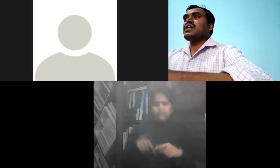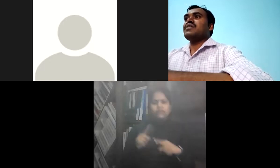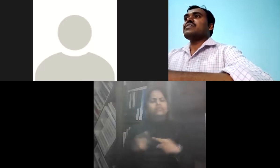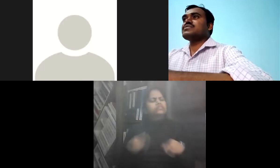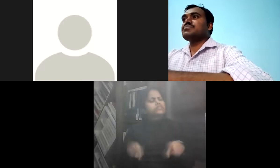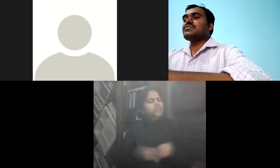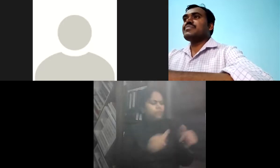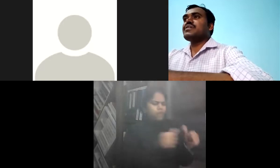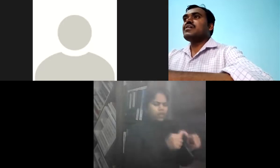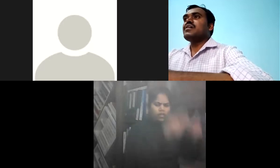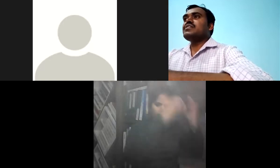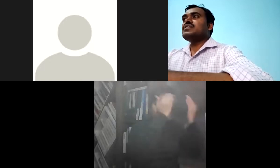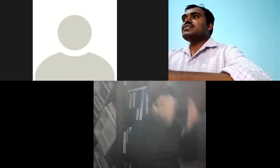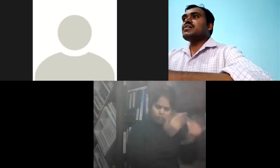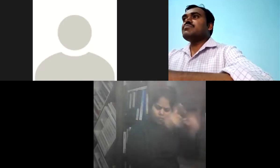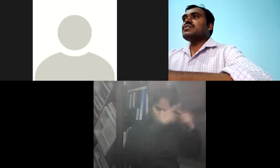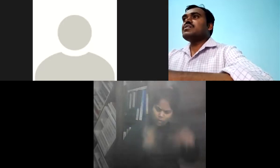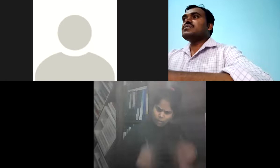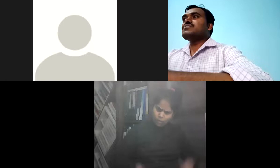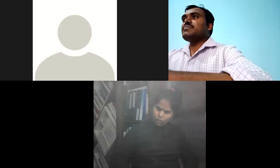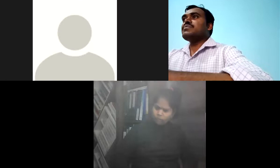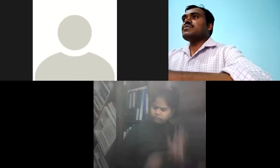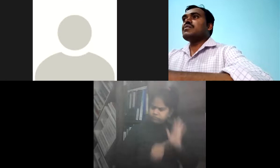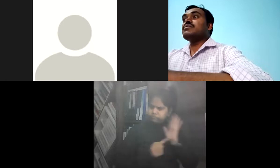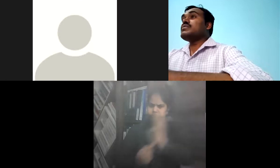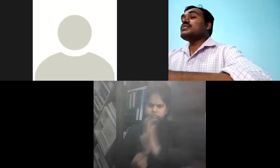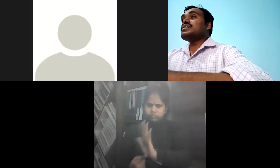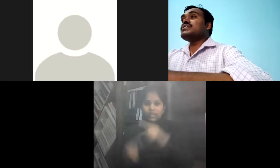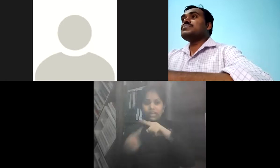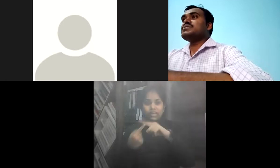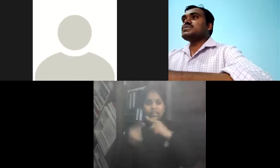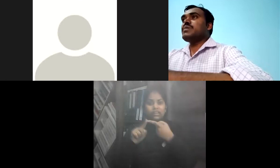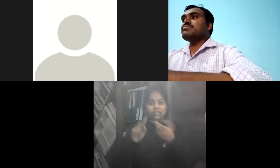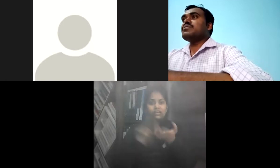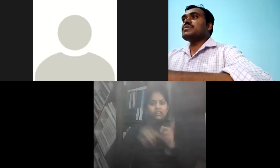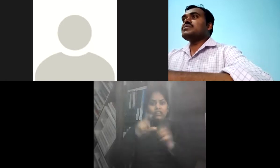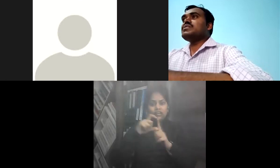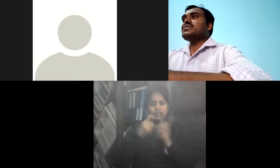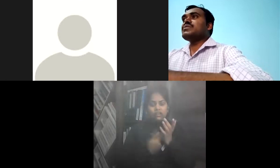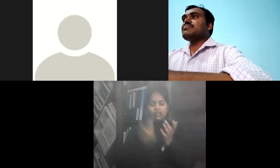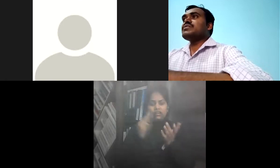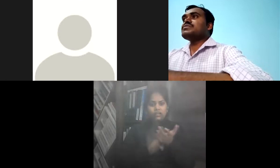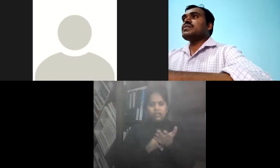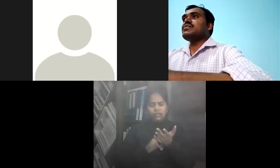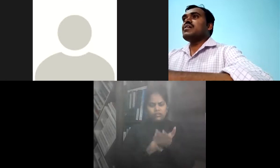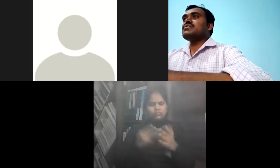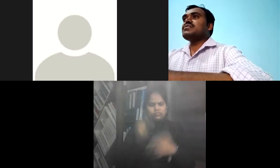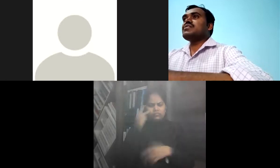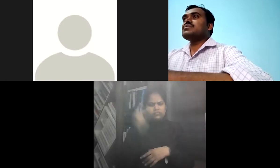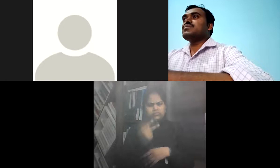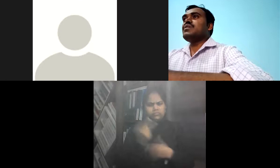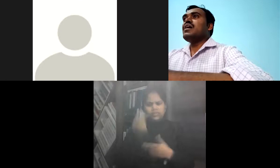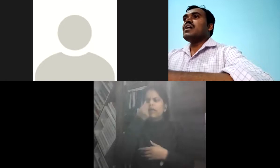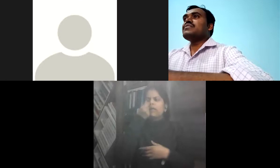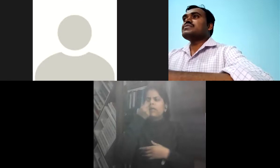individual cannot exhibit. The tin drum in his weapon. The tin drum is his weapon, presented to him by his mother at 3